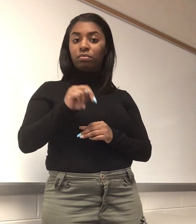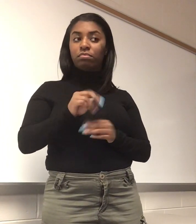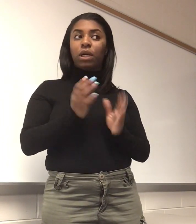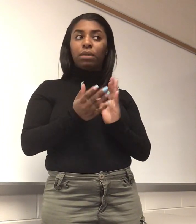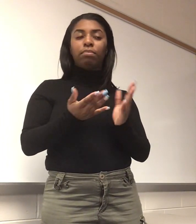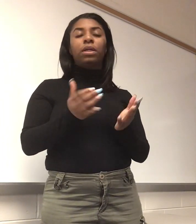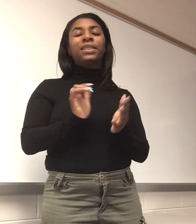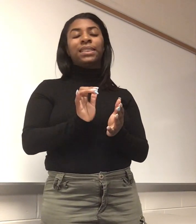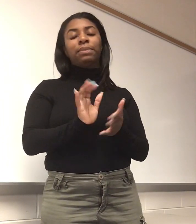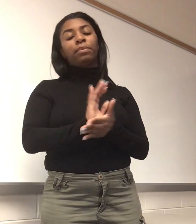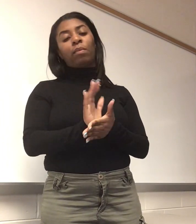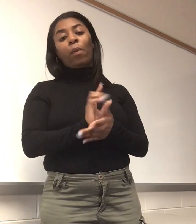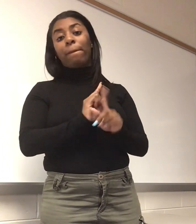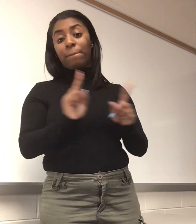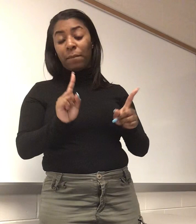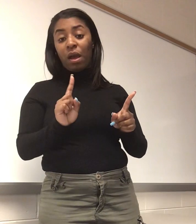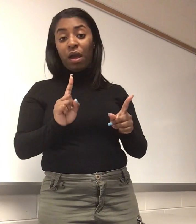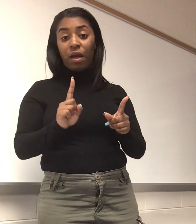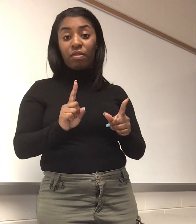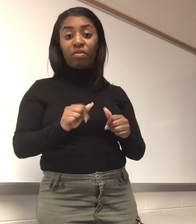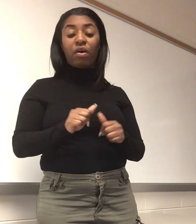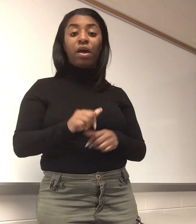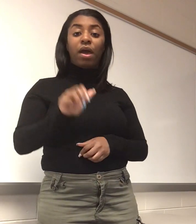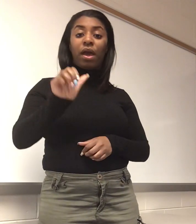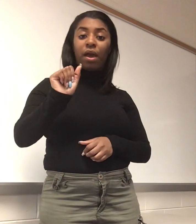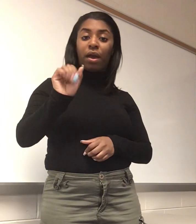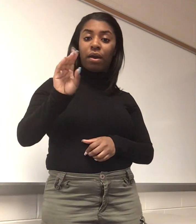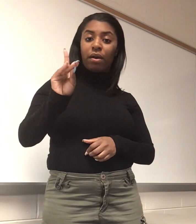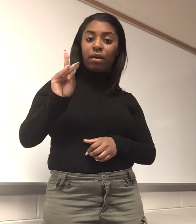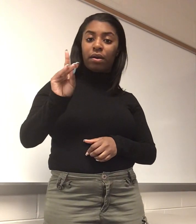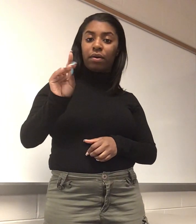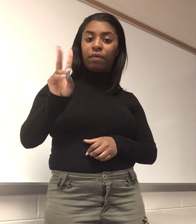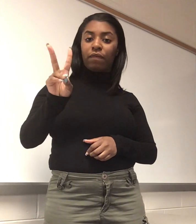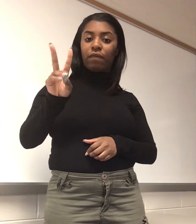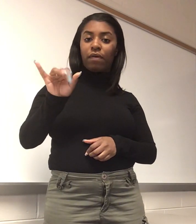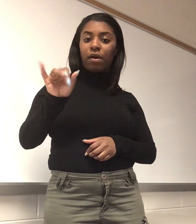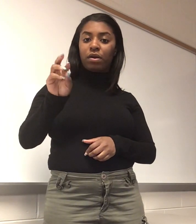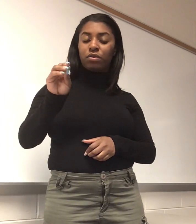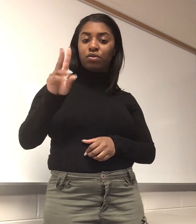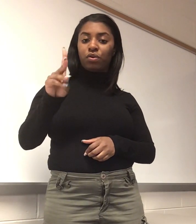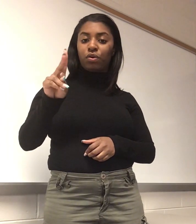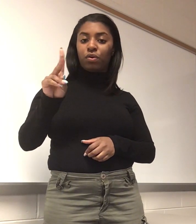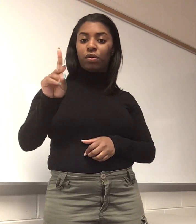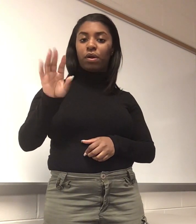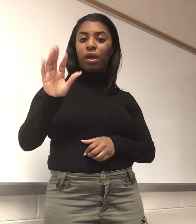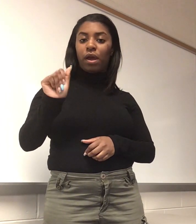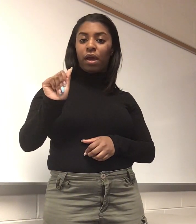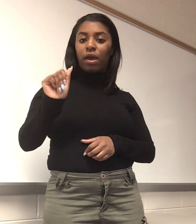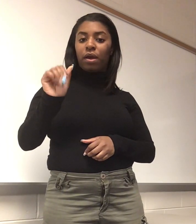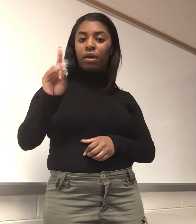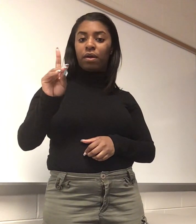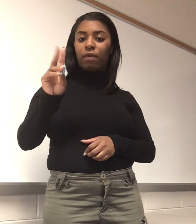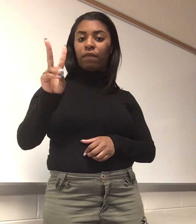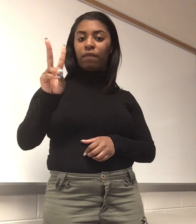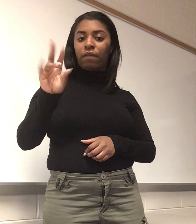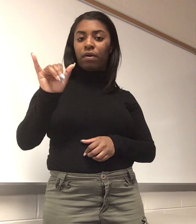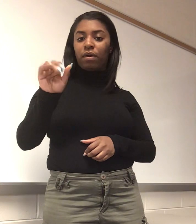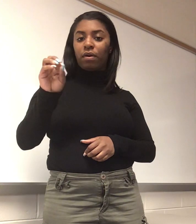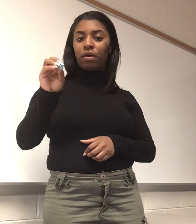wasn't really helpful at first. Like, he kept trying to suck up to the general, Uh-huh. and then he kind of helped out at the end with the general's son.